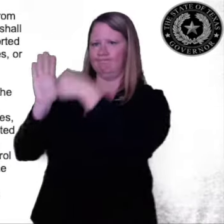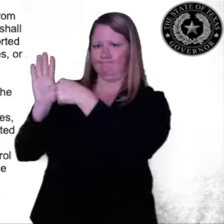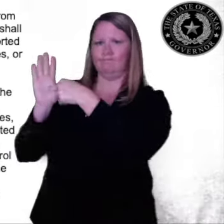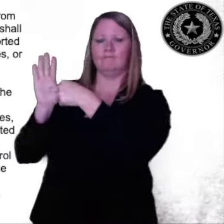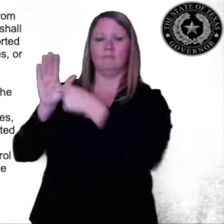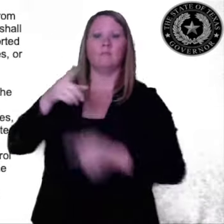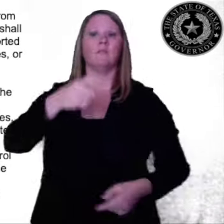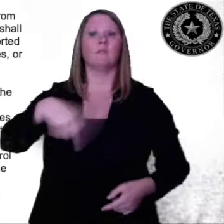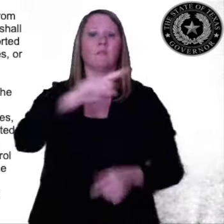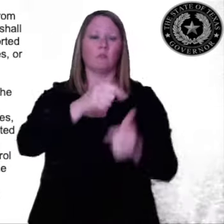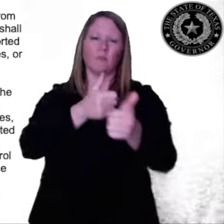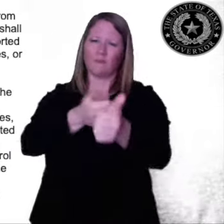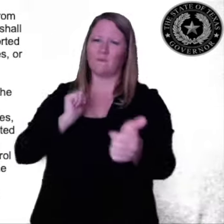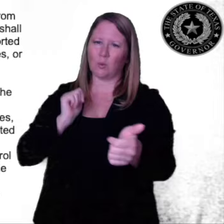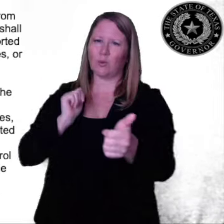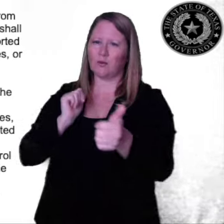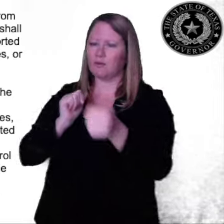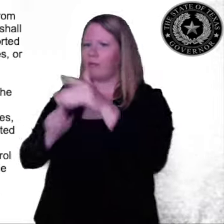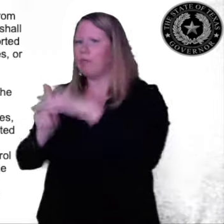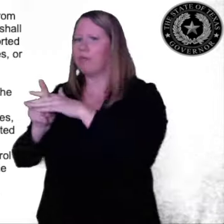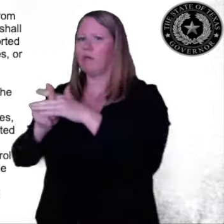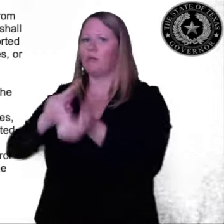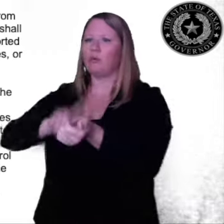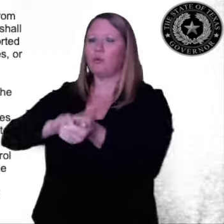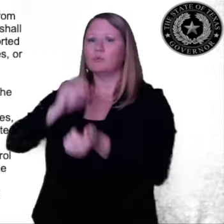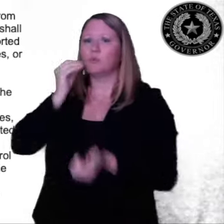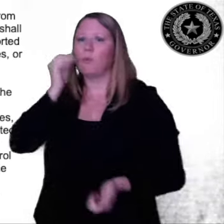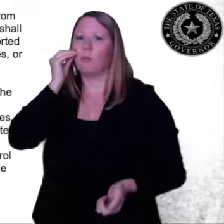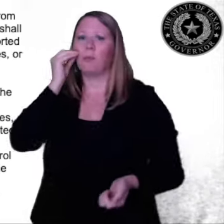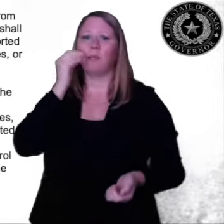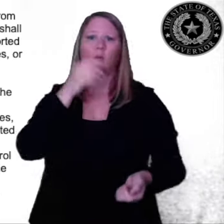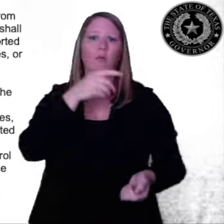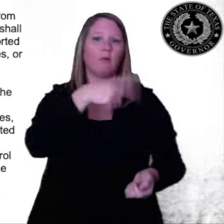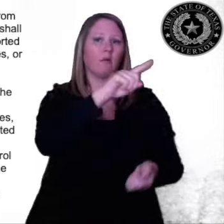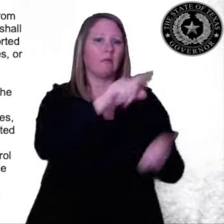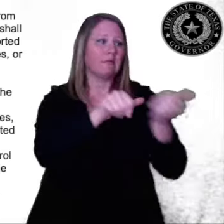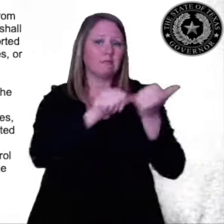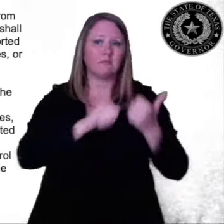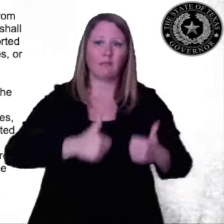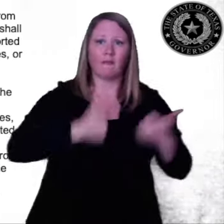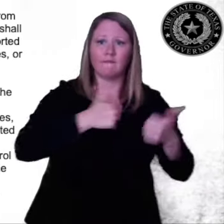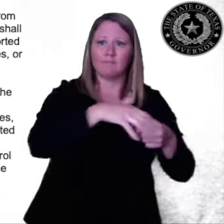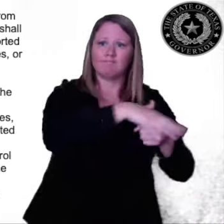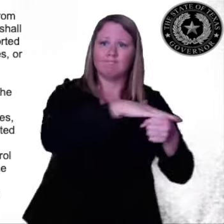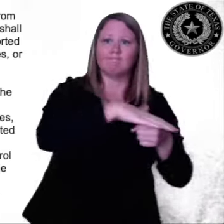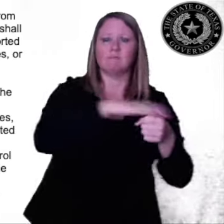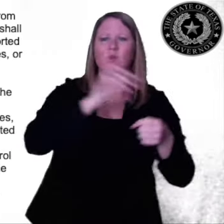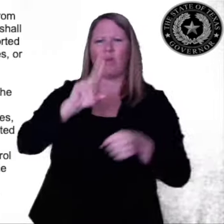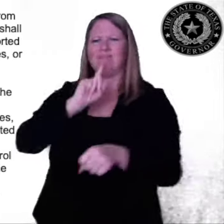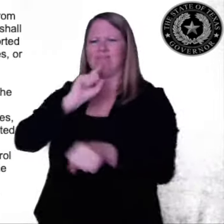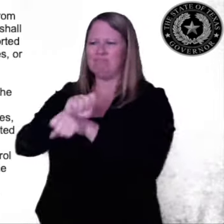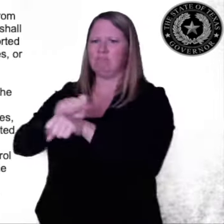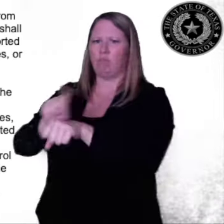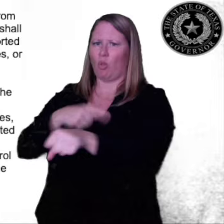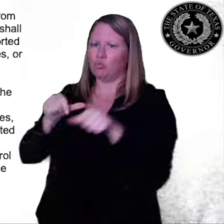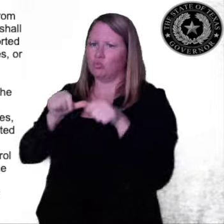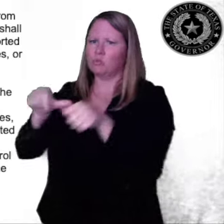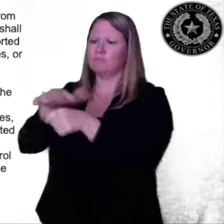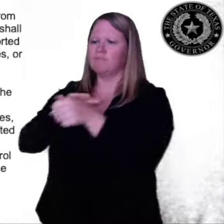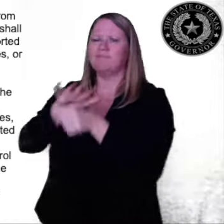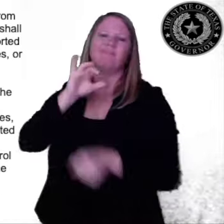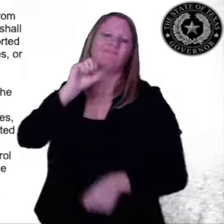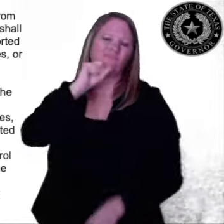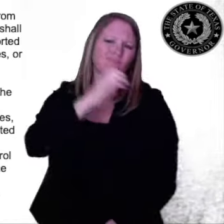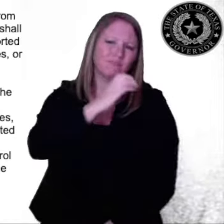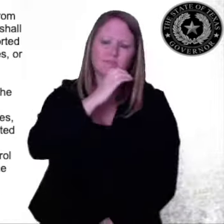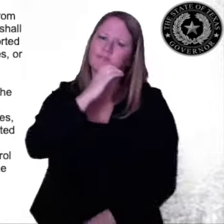accordance with the guidelines from the President and the CDC, people shall not visit nursing homes, state-supported living centers,